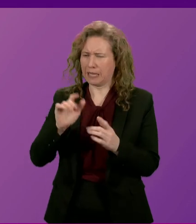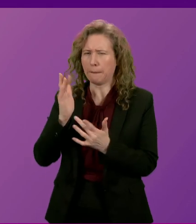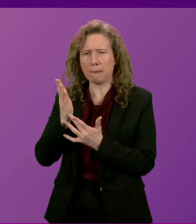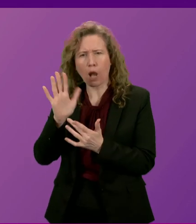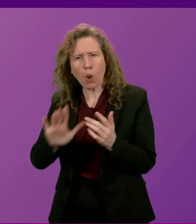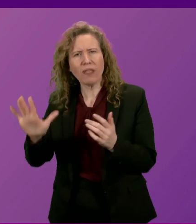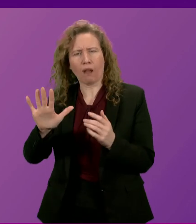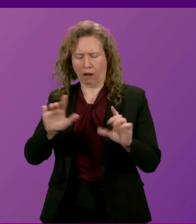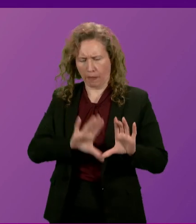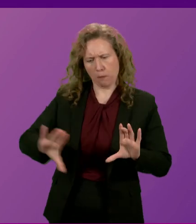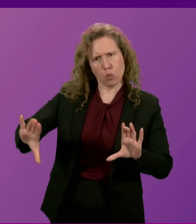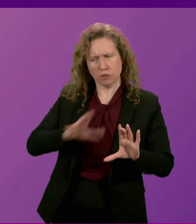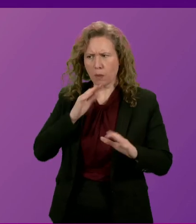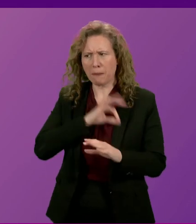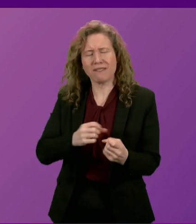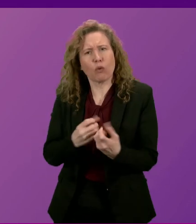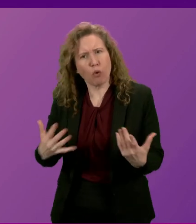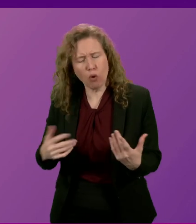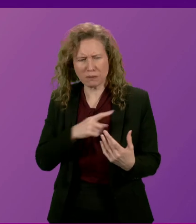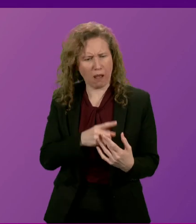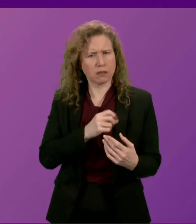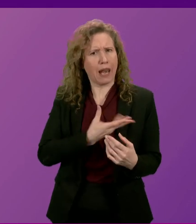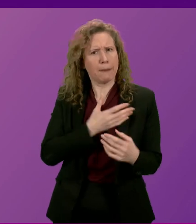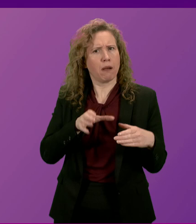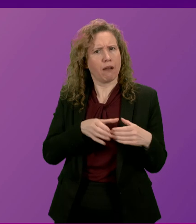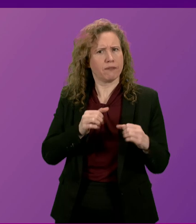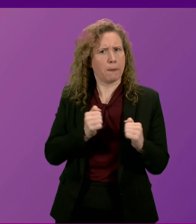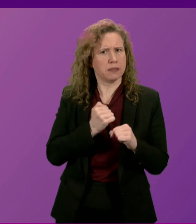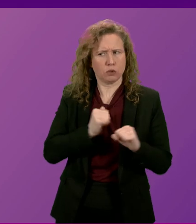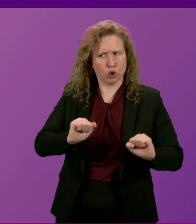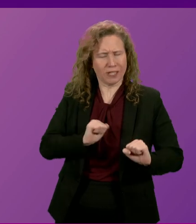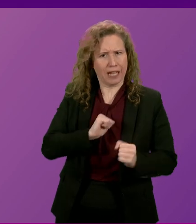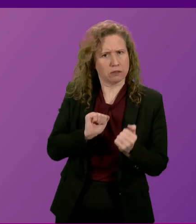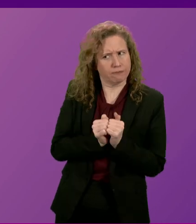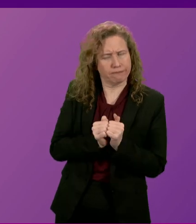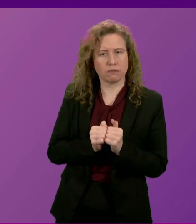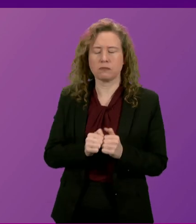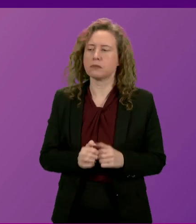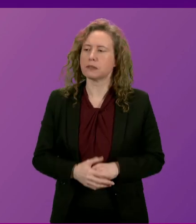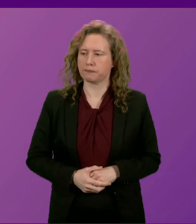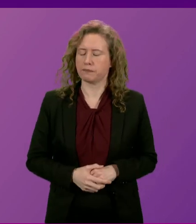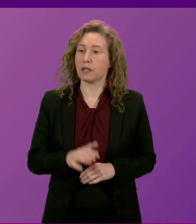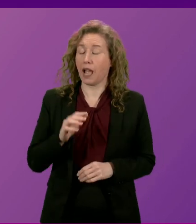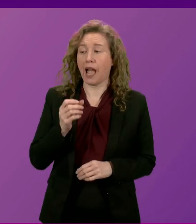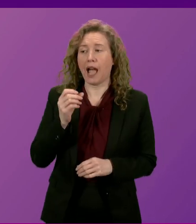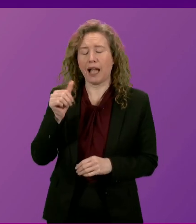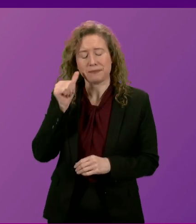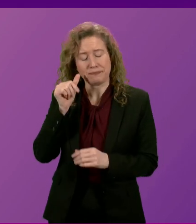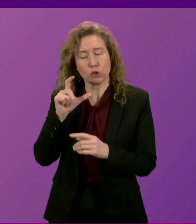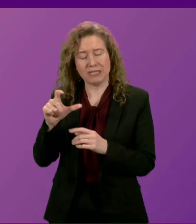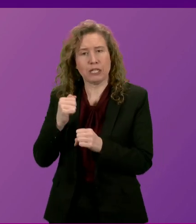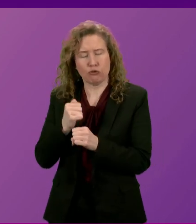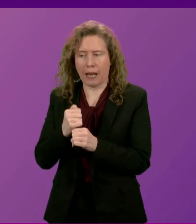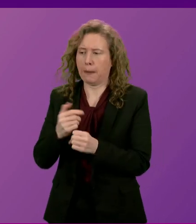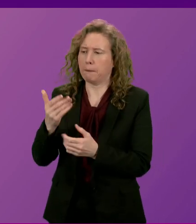the Borders? First Minister. Officer, I'm aware of a number of cases, and the one that Christine Graham puts to me is in relation to